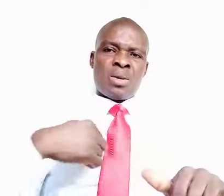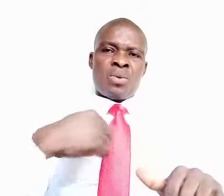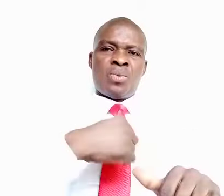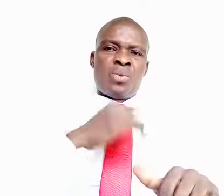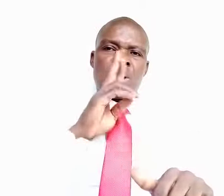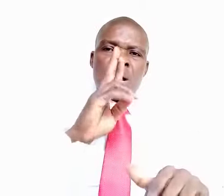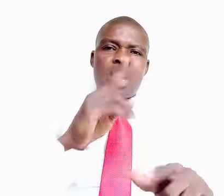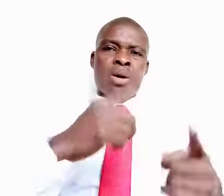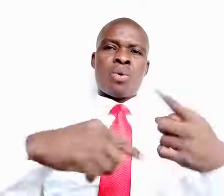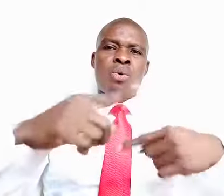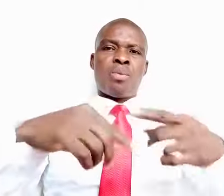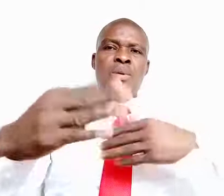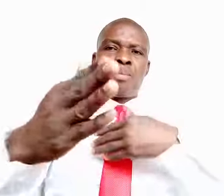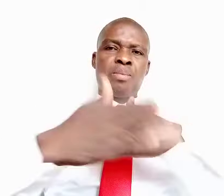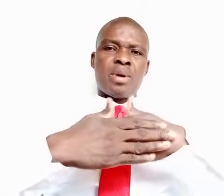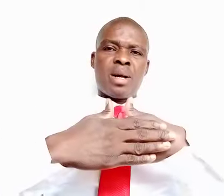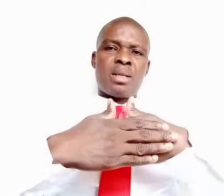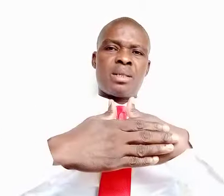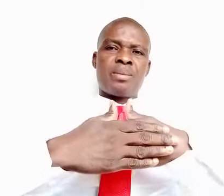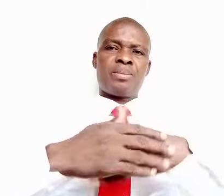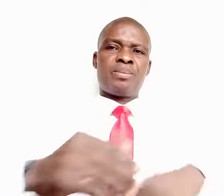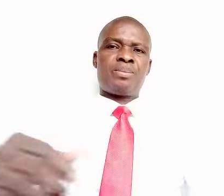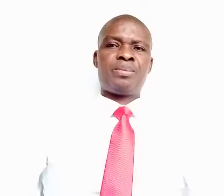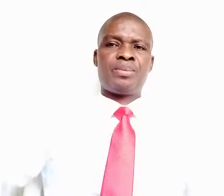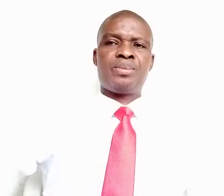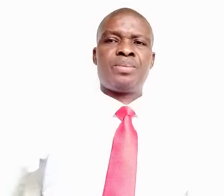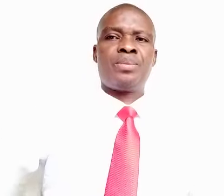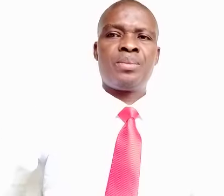much!itterSON